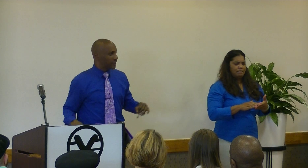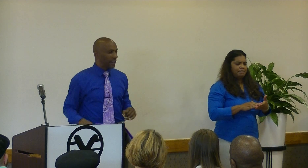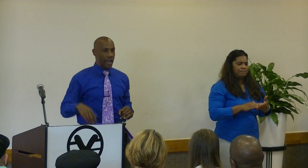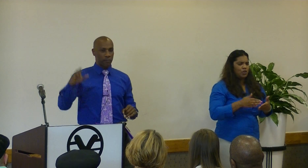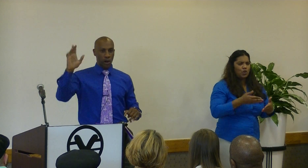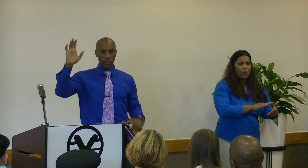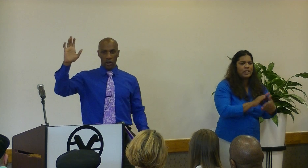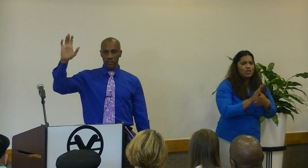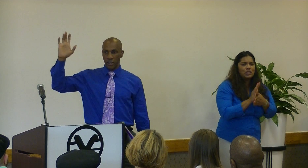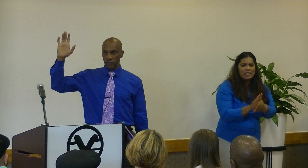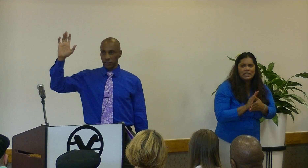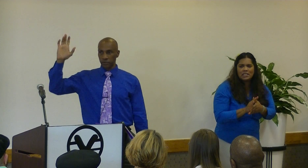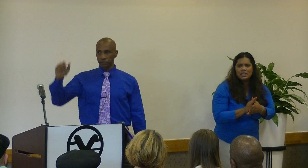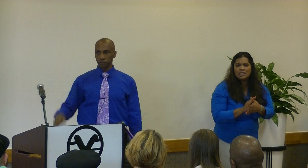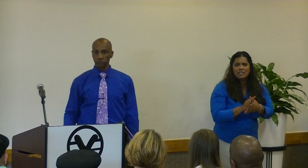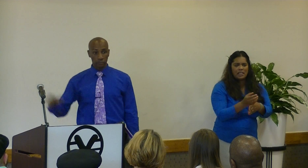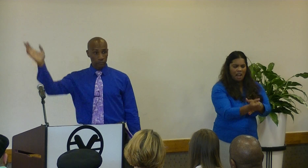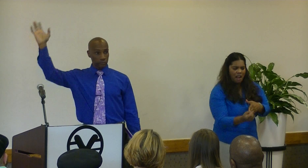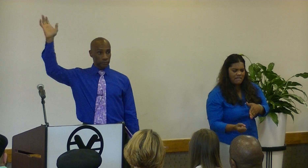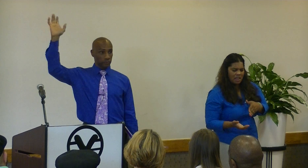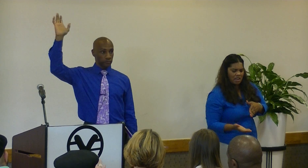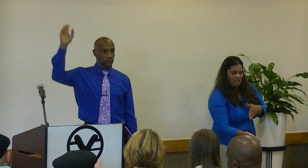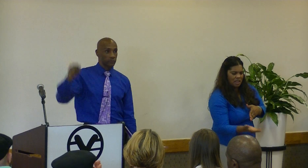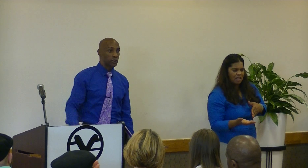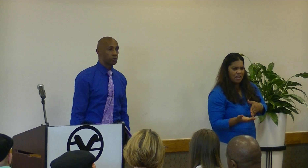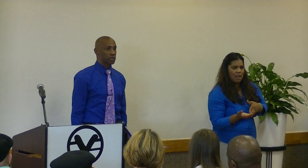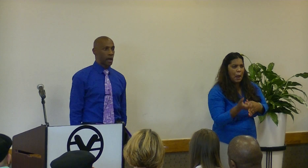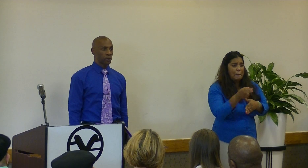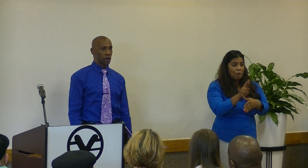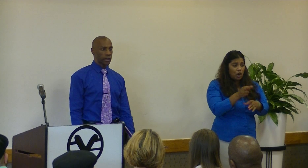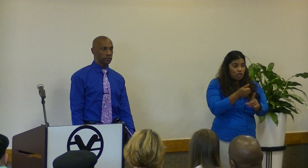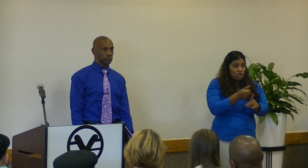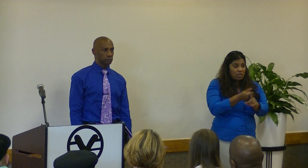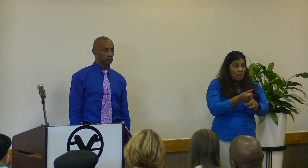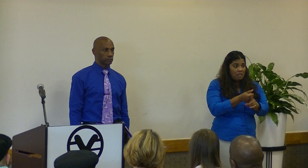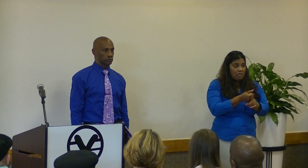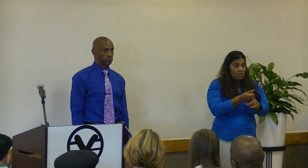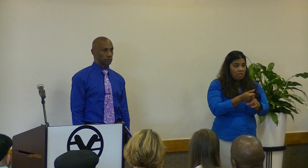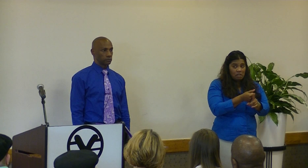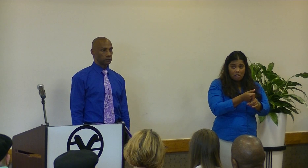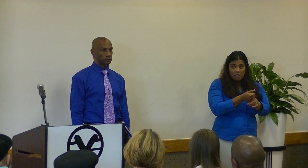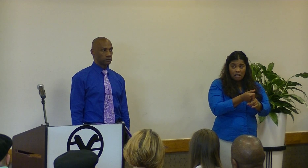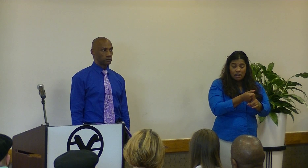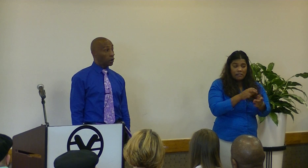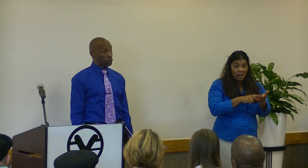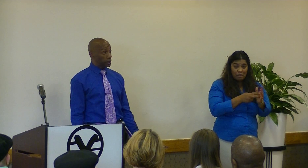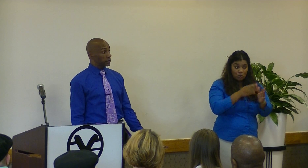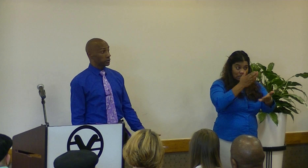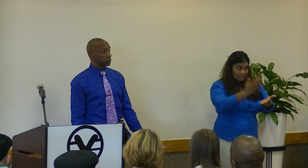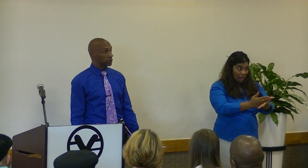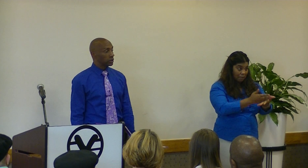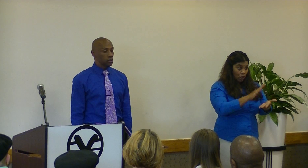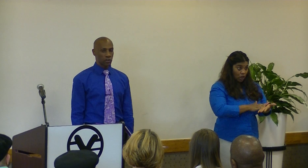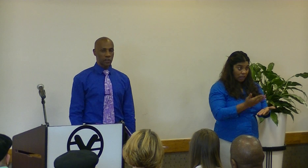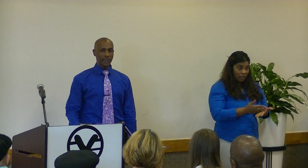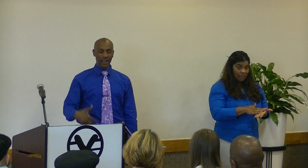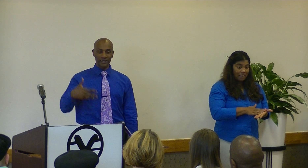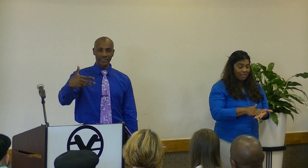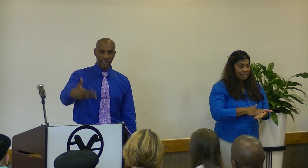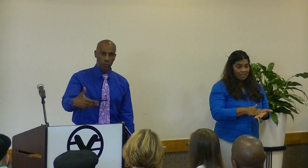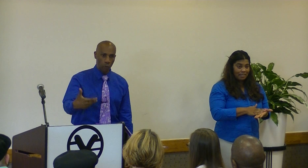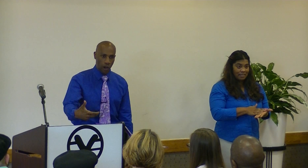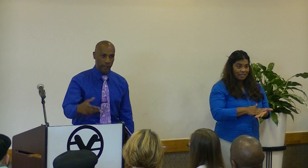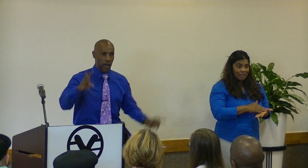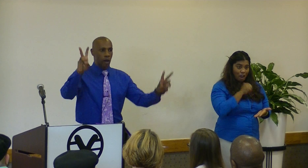in the oven and burned ourselves? Did you stop cooking? Oh, you didn't. So just